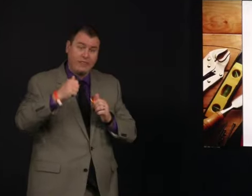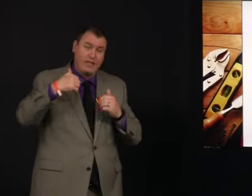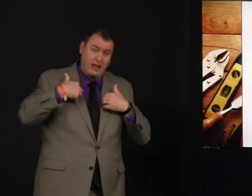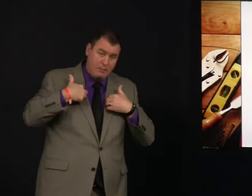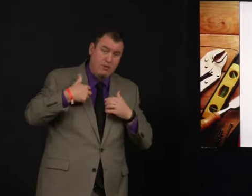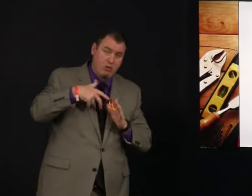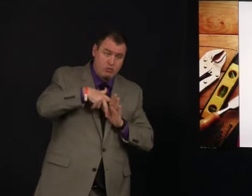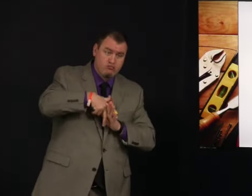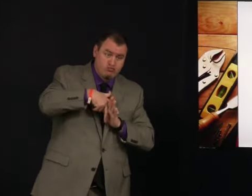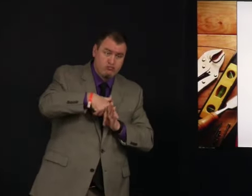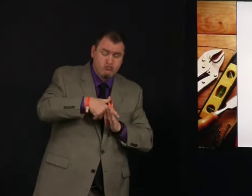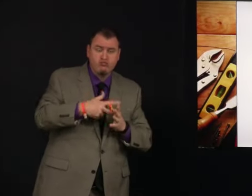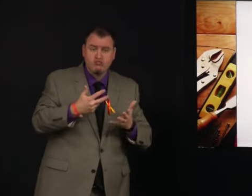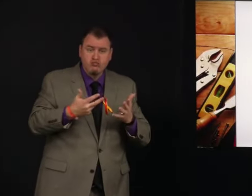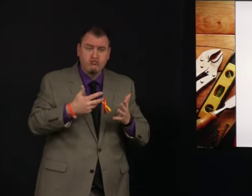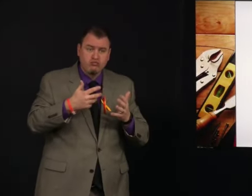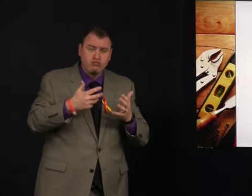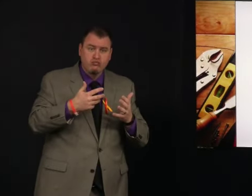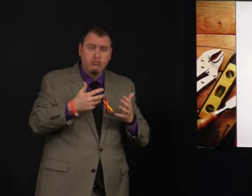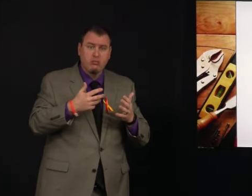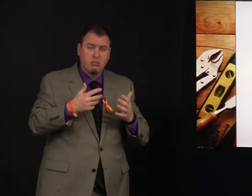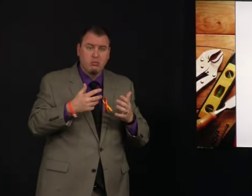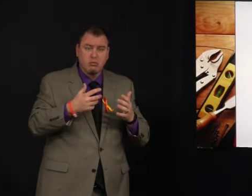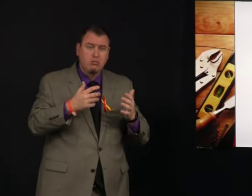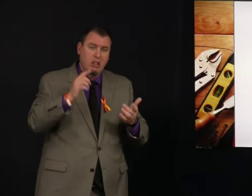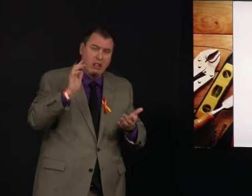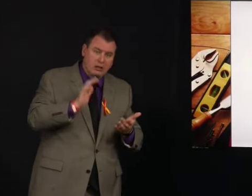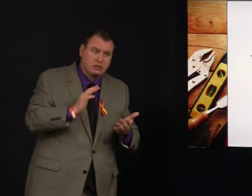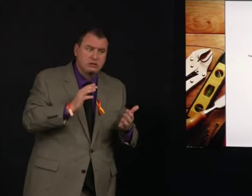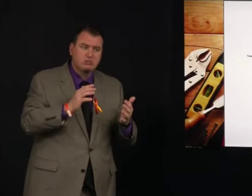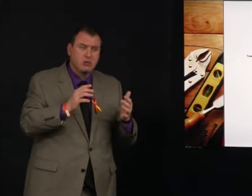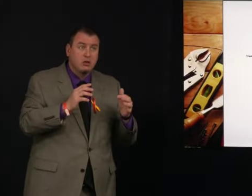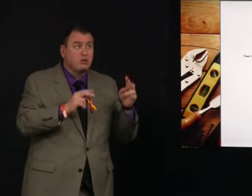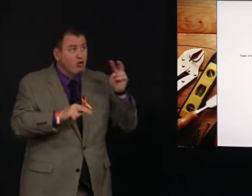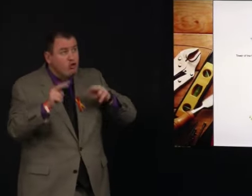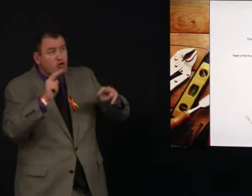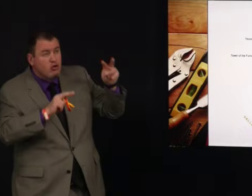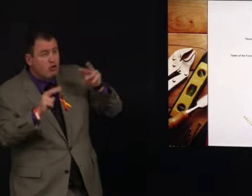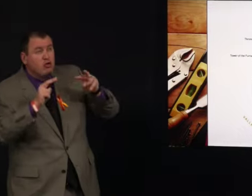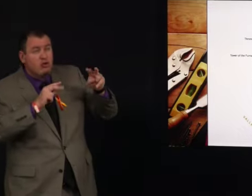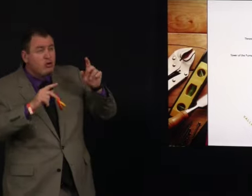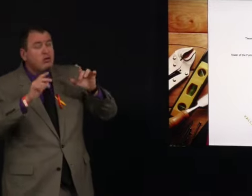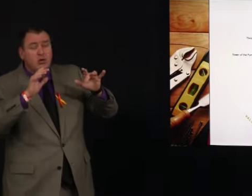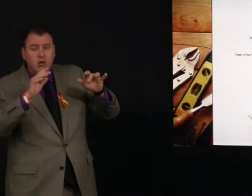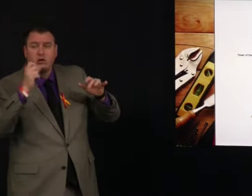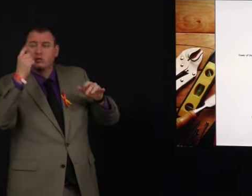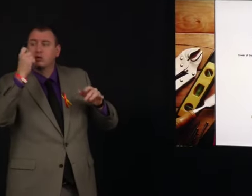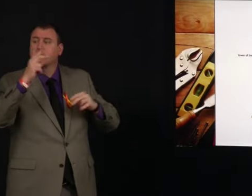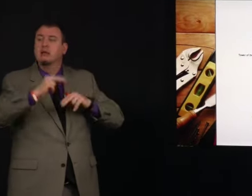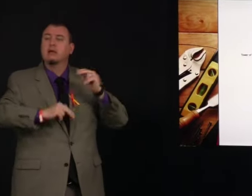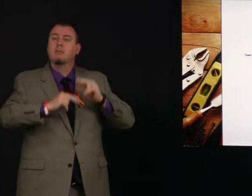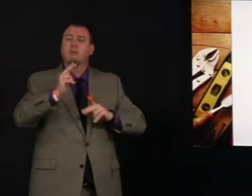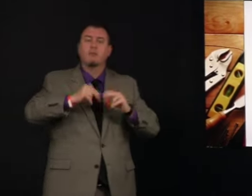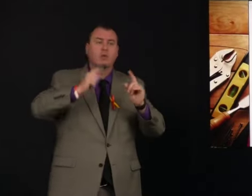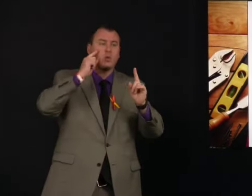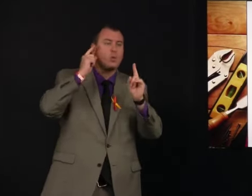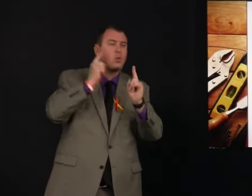And I'll be walking 3 miles in less than an hour. And with the animal and taking a look around, I don't